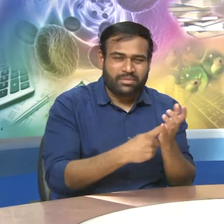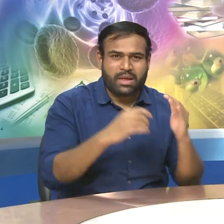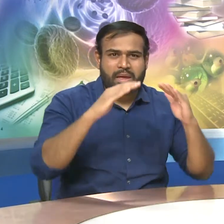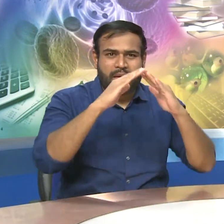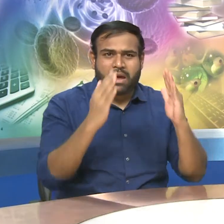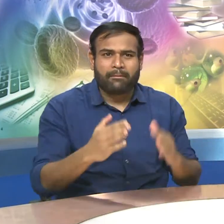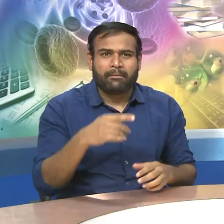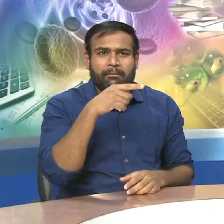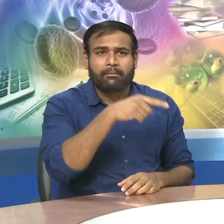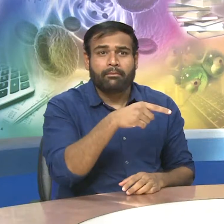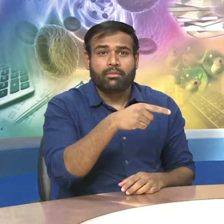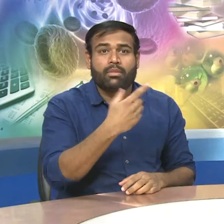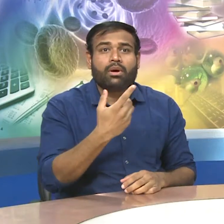In lower house,